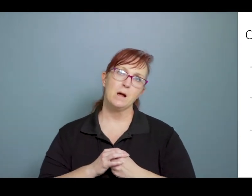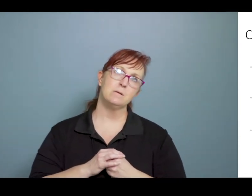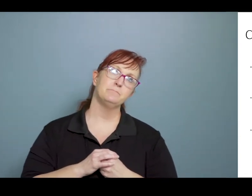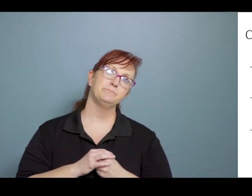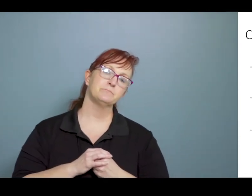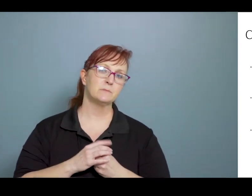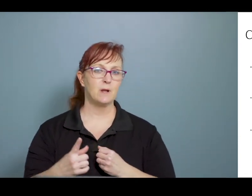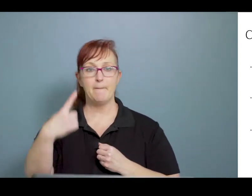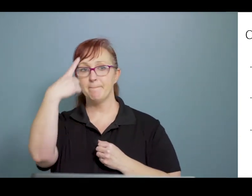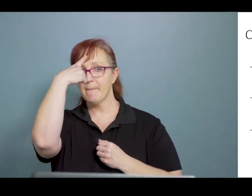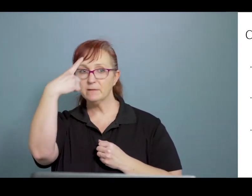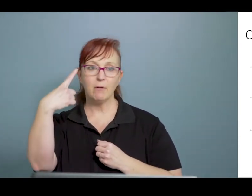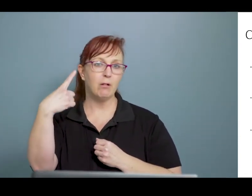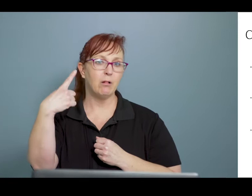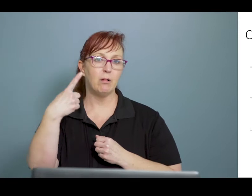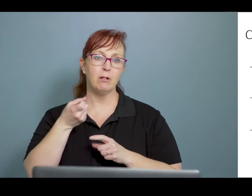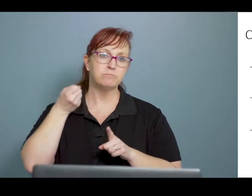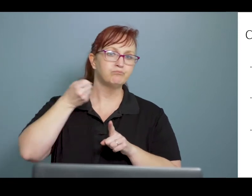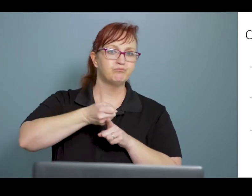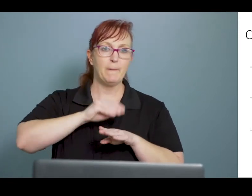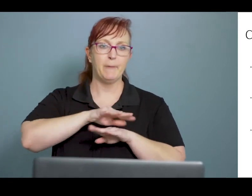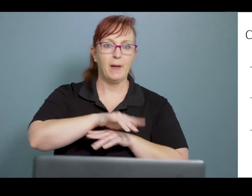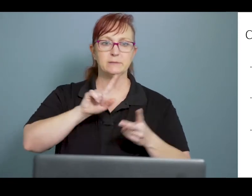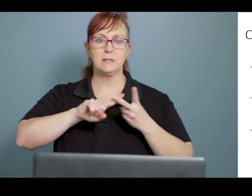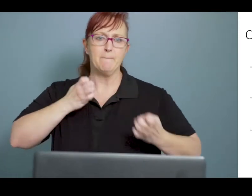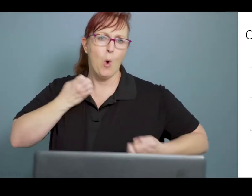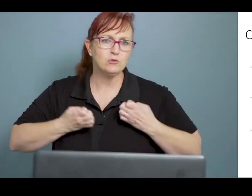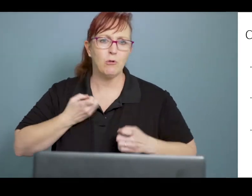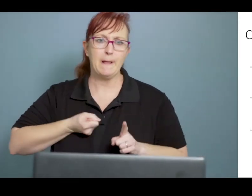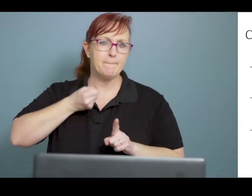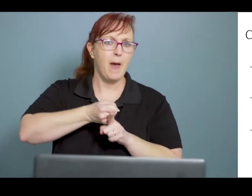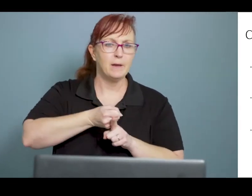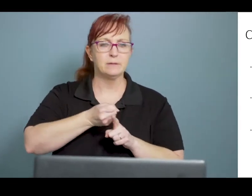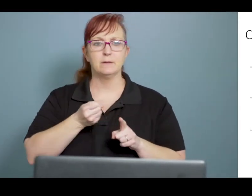the mental impact, mental and emotional impact of